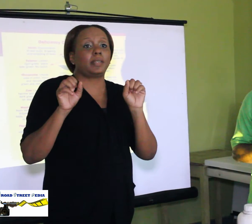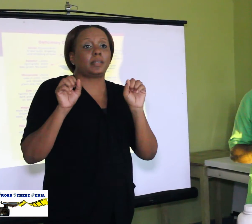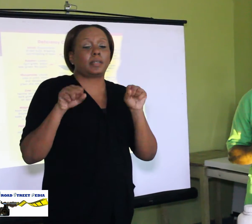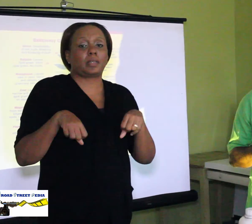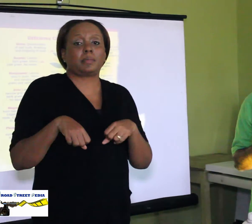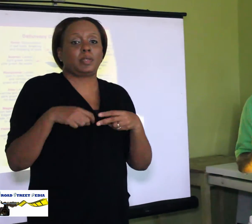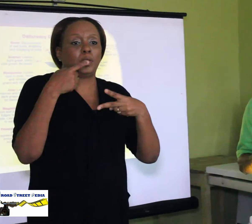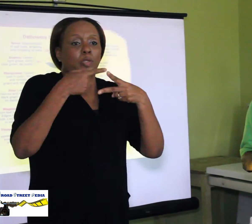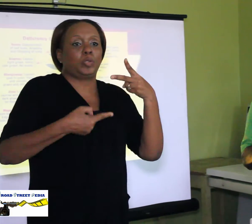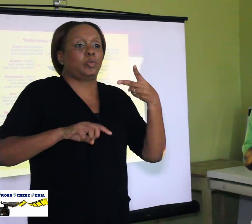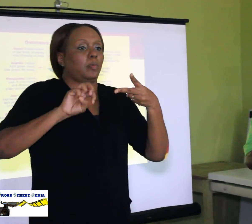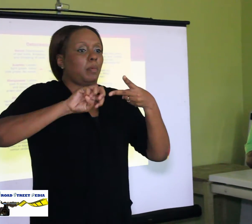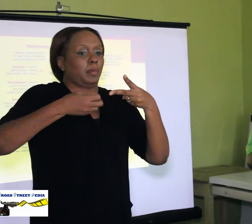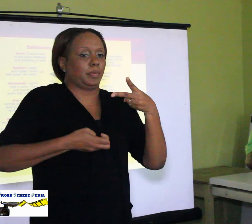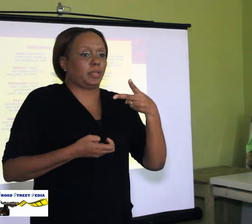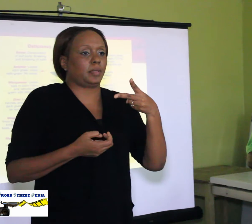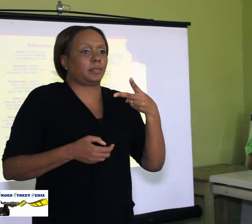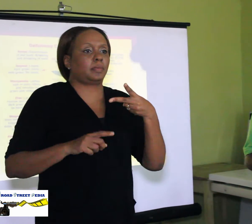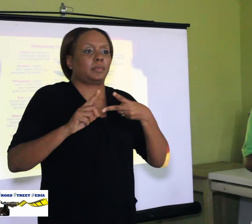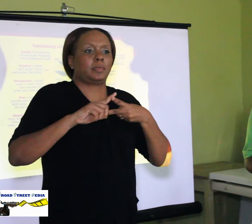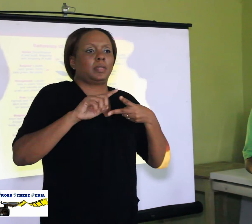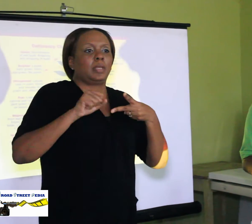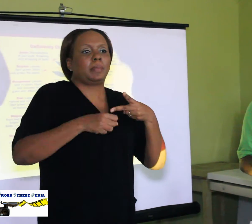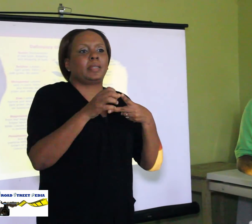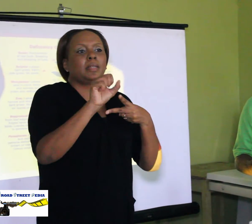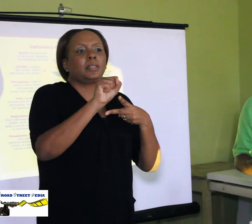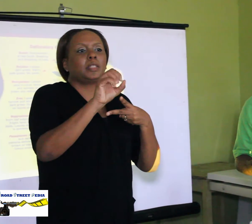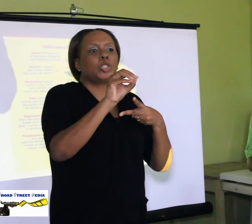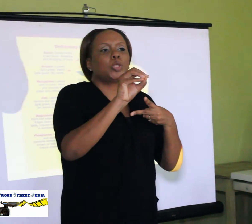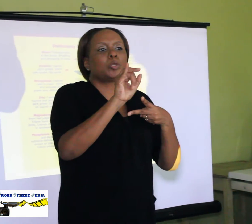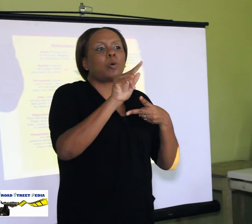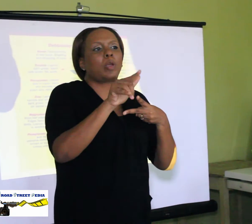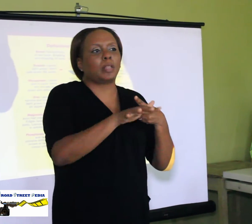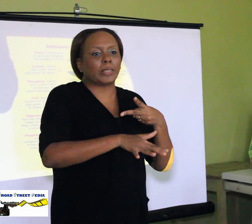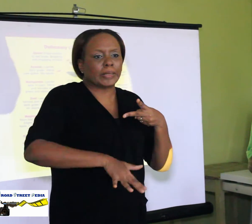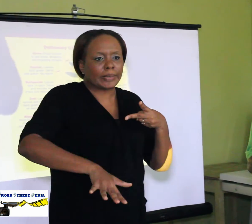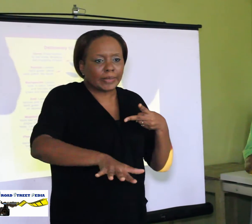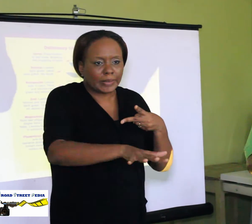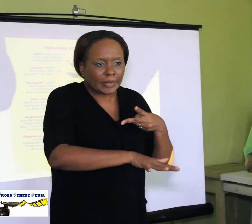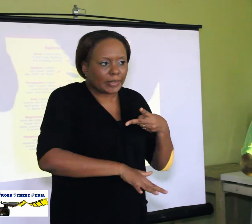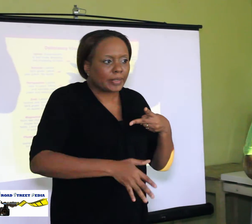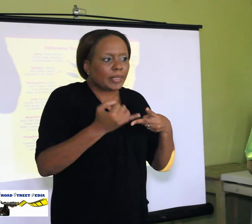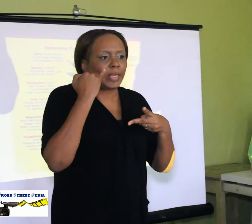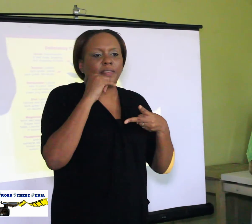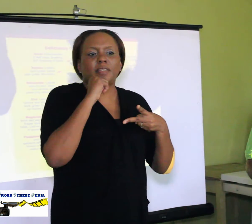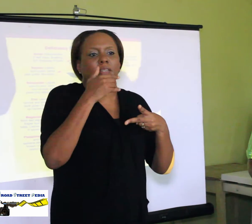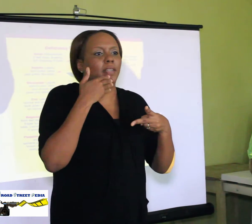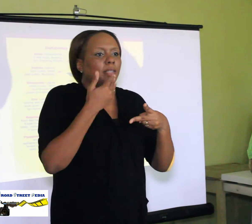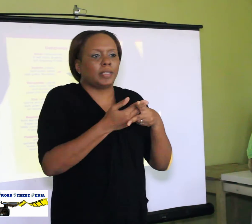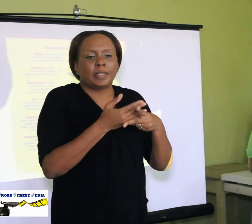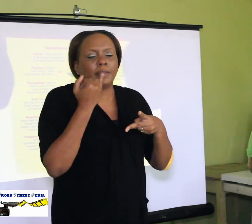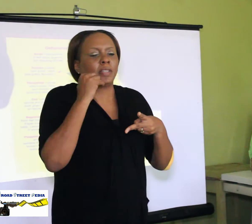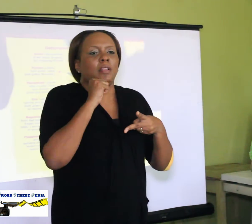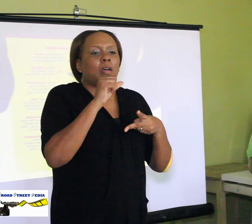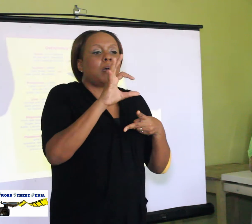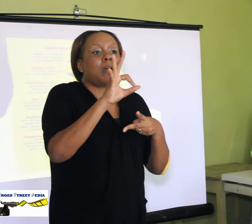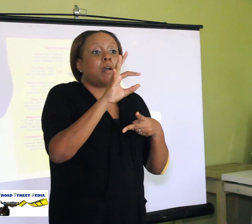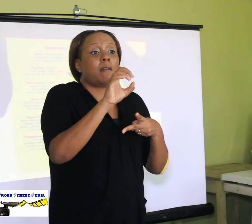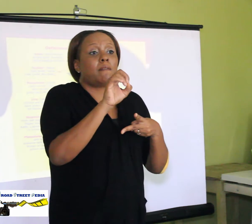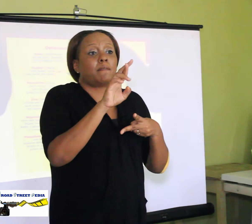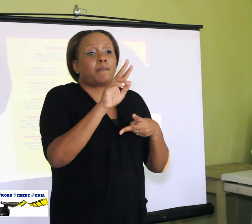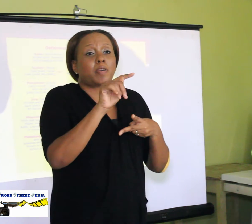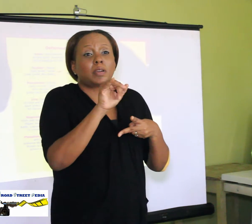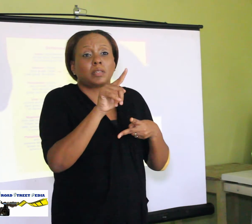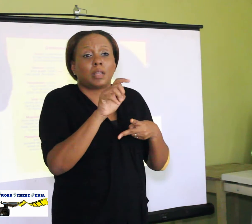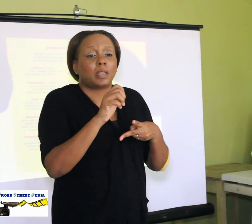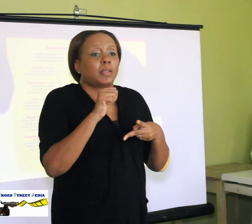Go ahead. Yeah, it could be two problems. One, it could be the soil. If the soil is not fertile enough, or even too